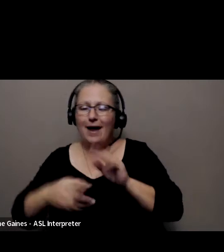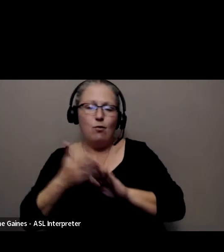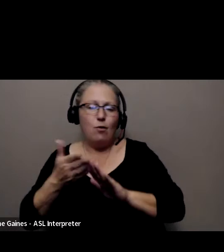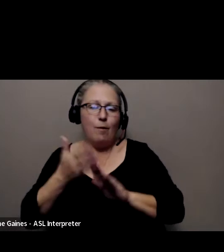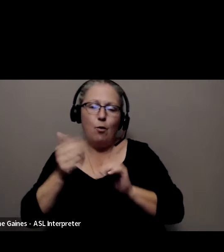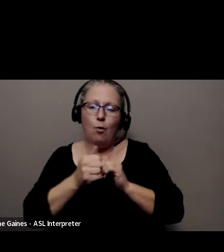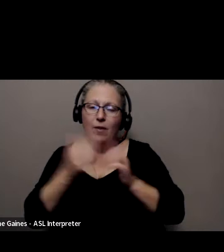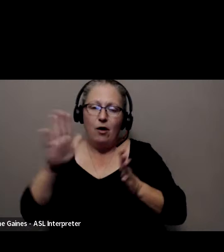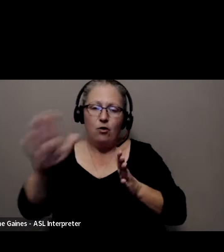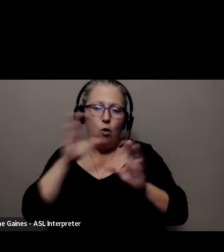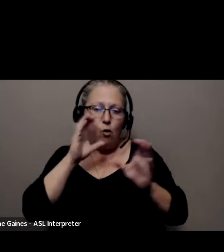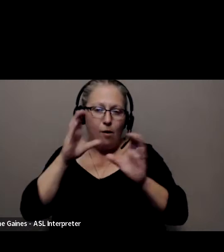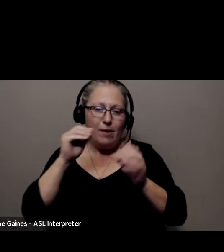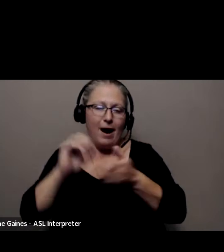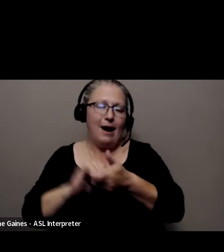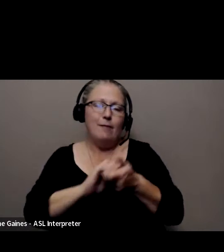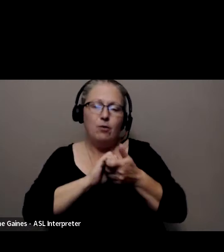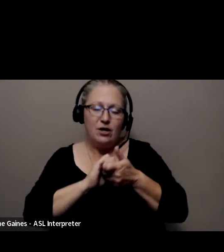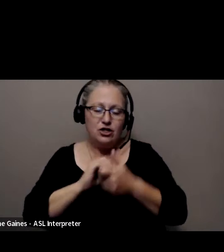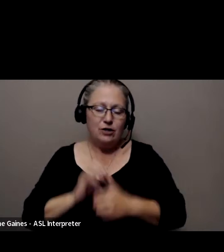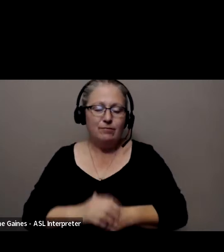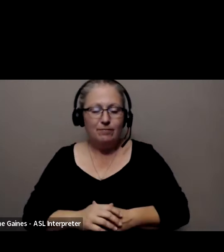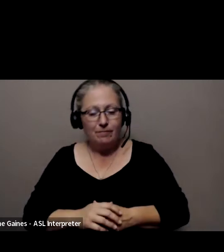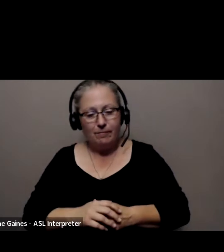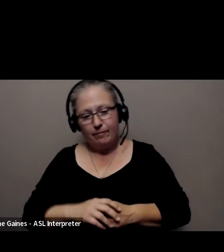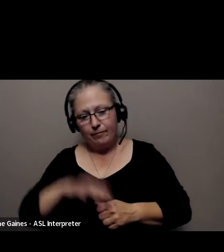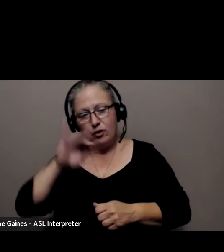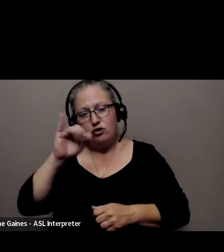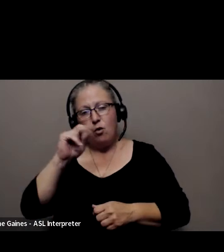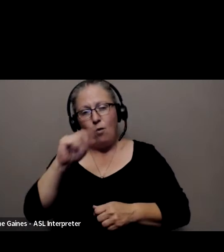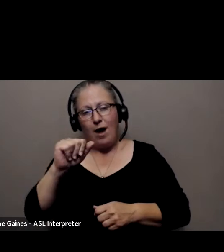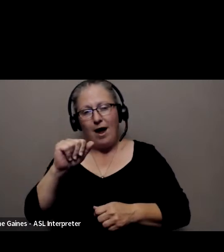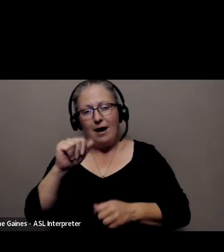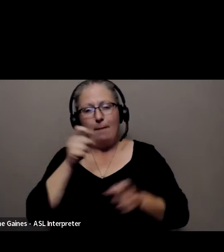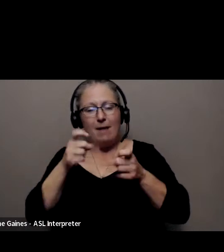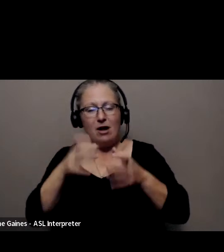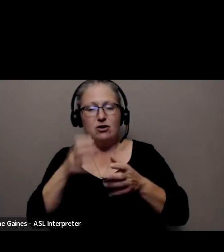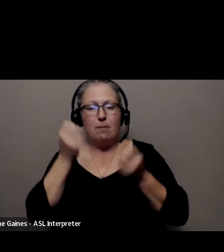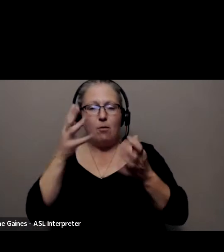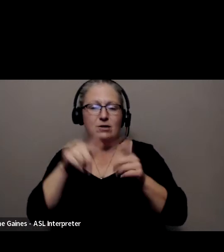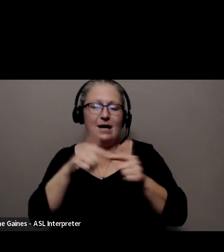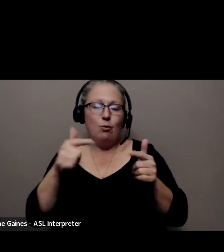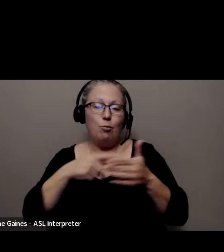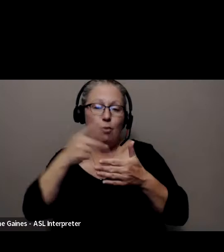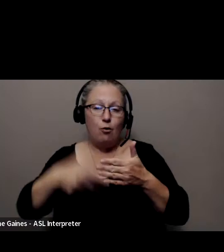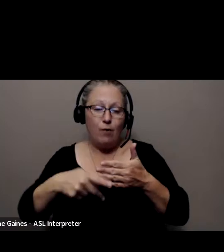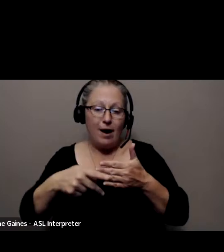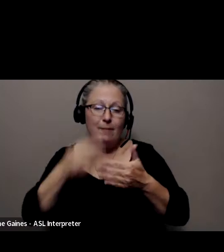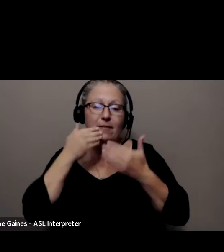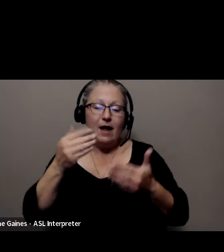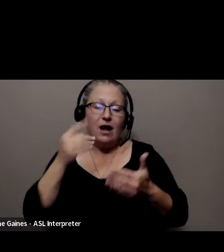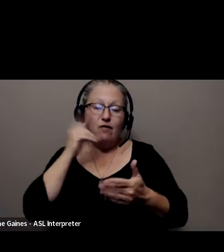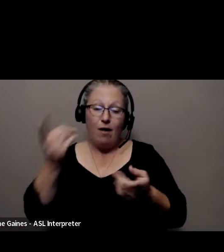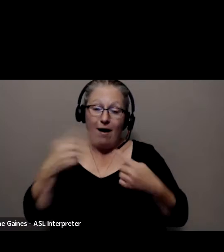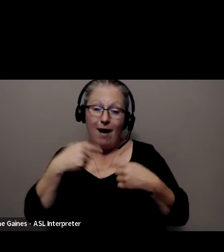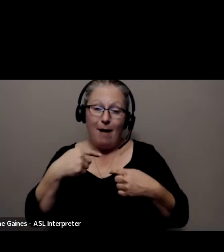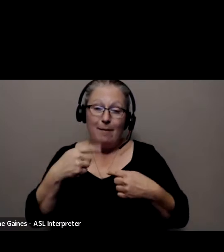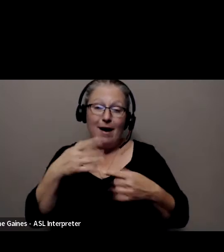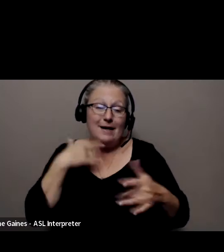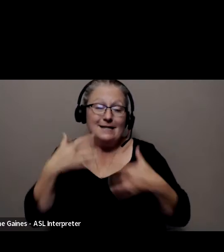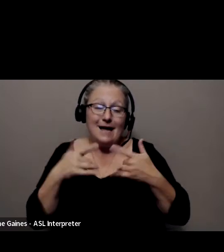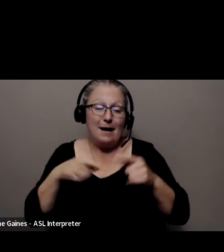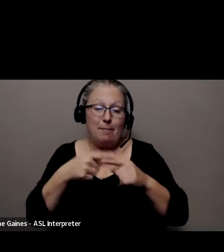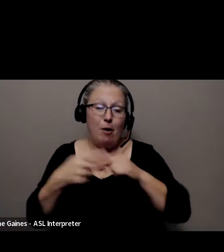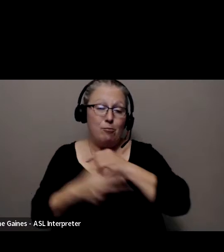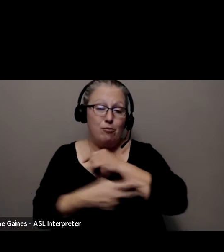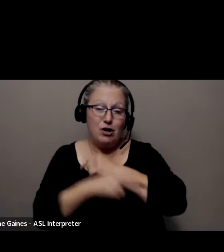your cooperation and collaboration. Joanna Fight, Manager of Multilingual Programs. Thank you for coming and being excited about